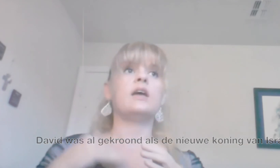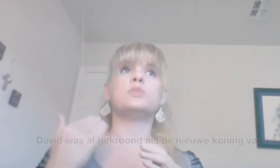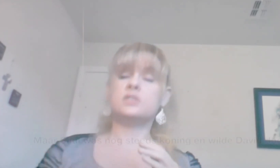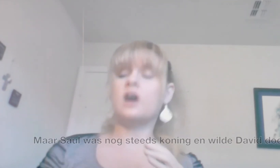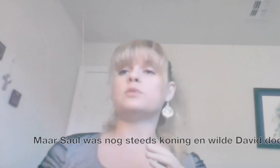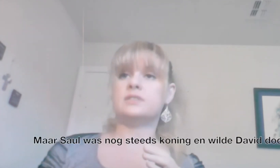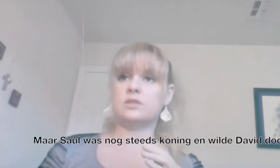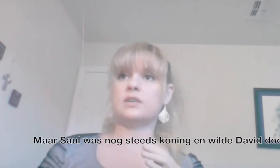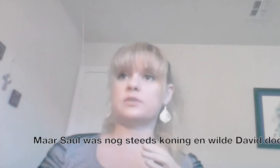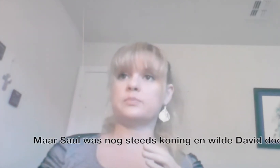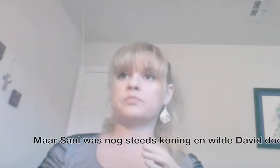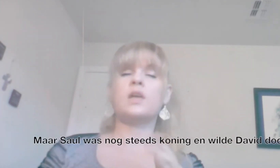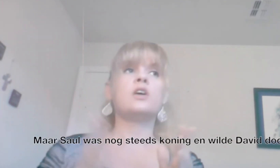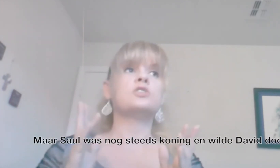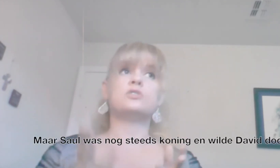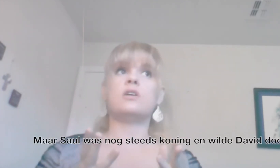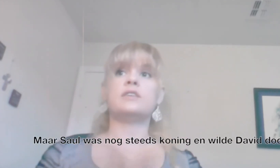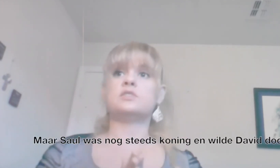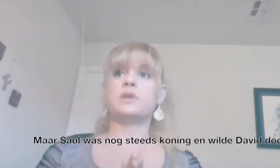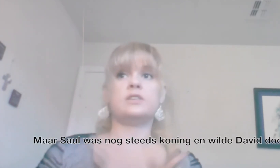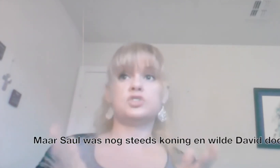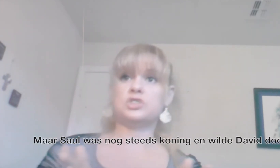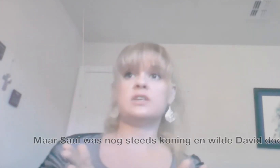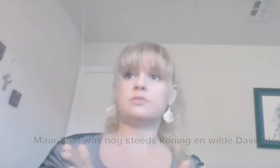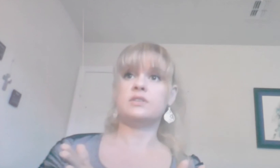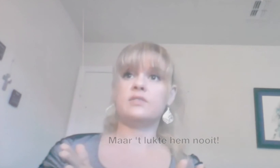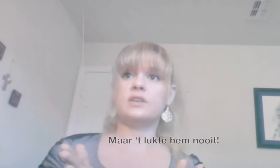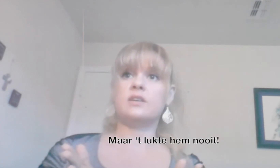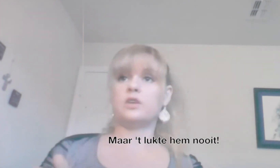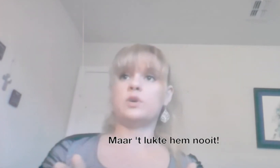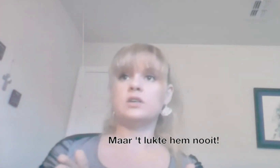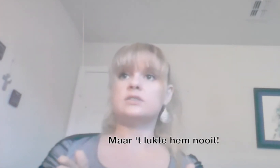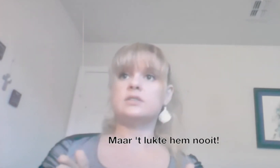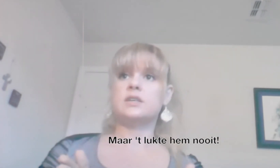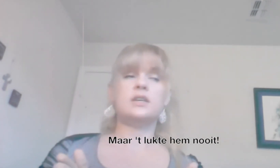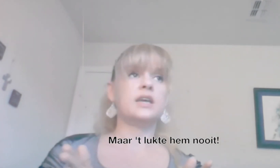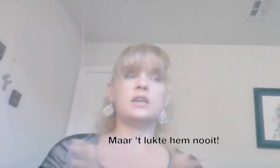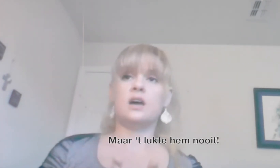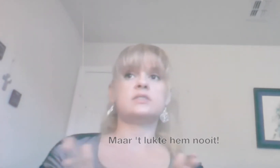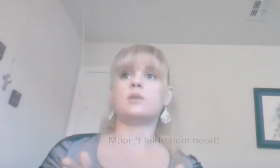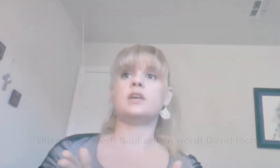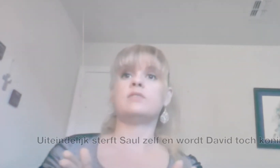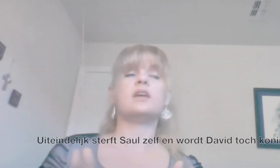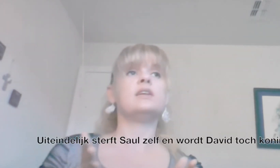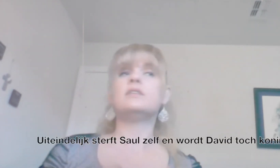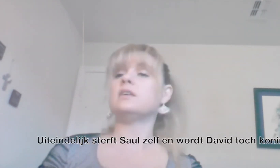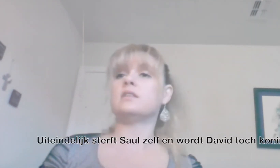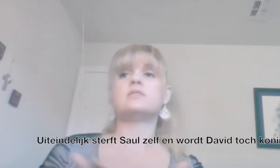but Saul was still king. So Saul has this plan, he's just going to get rid of David. Nothing works. He cannot stop David. And in the end,